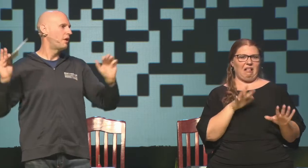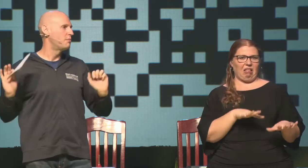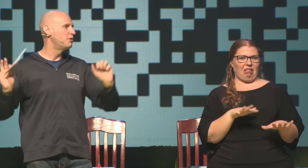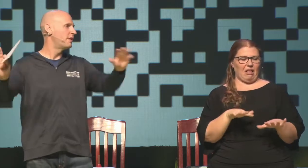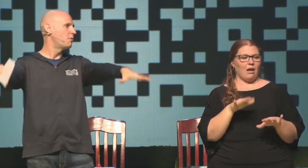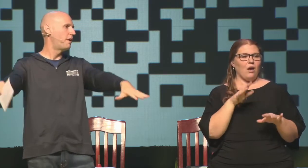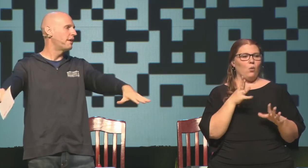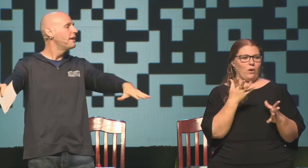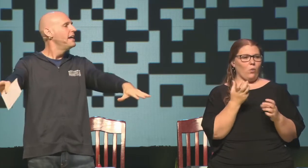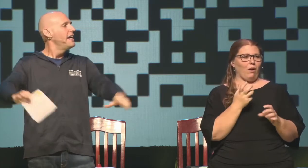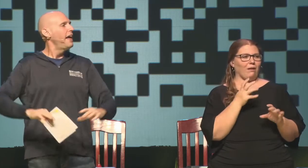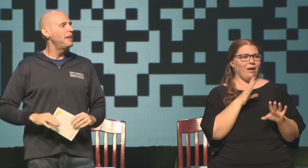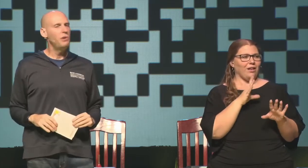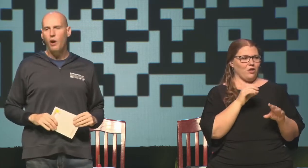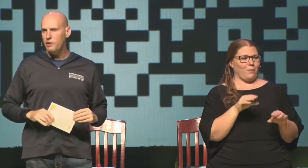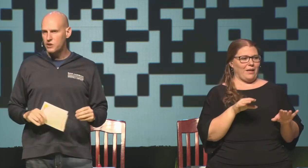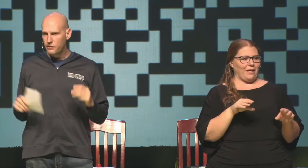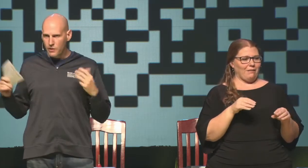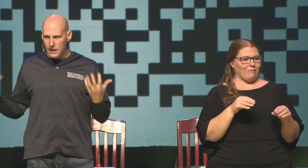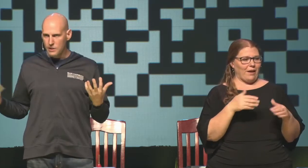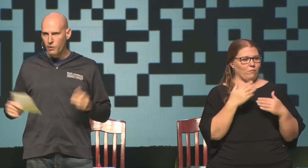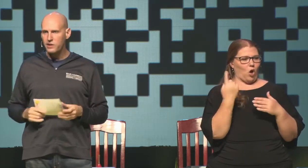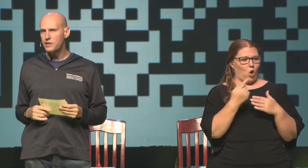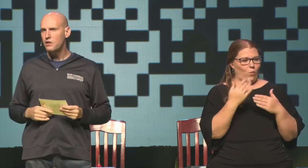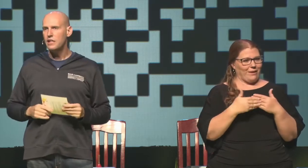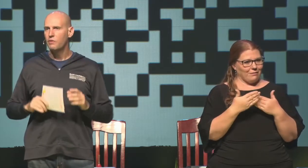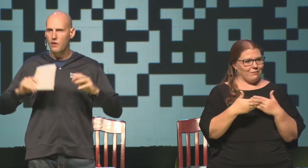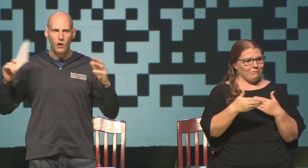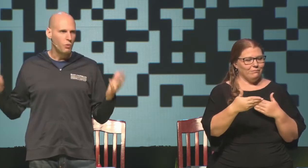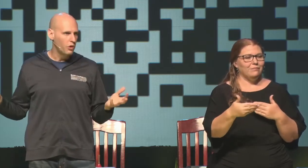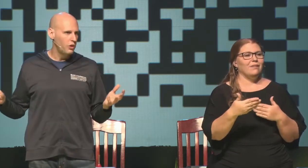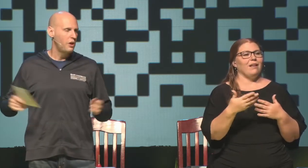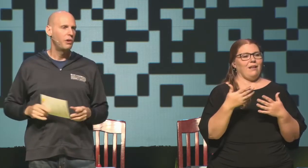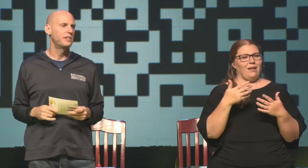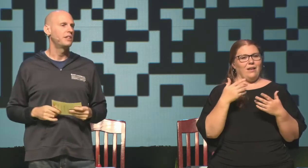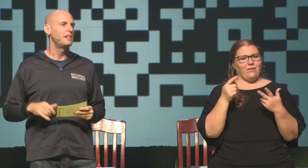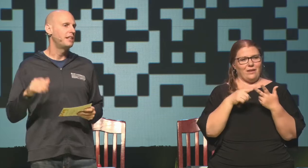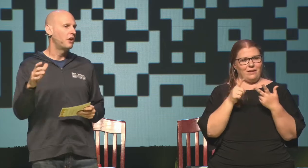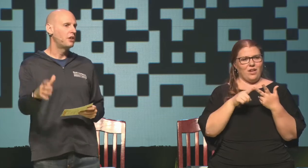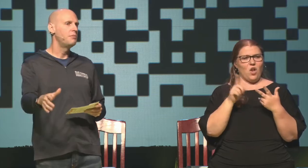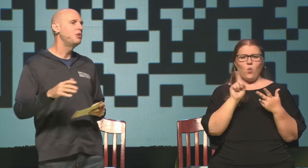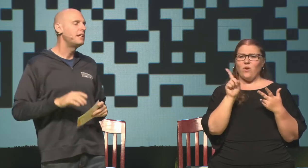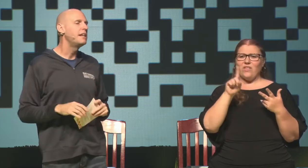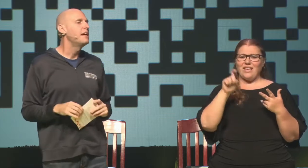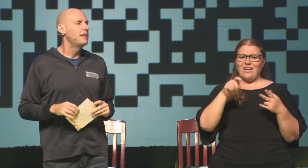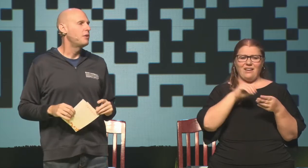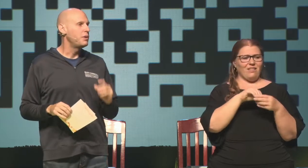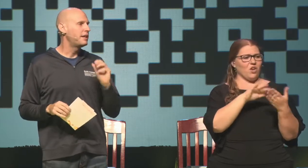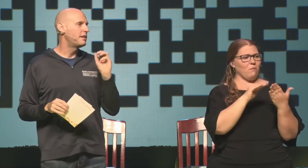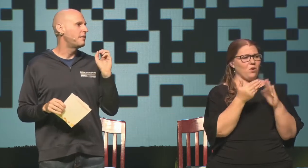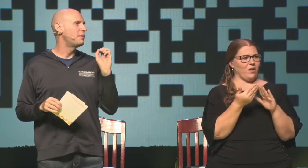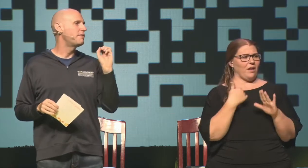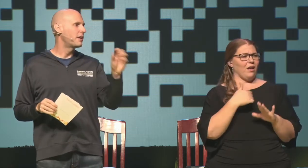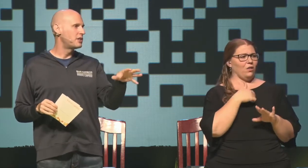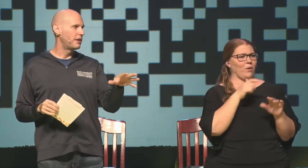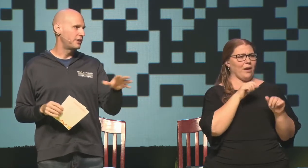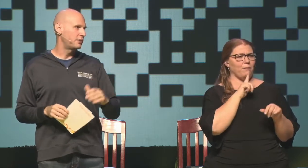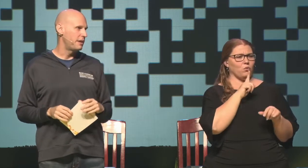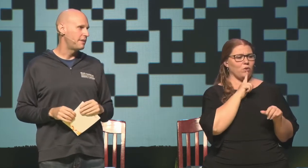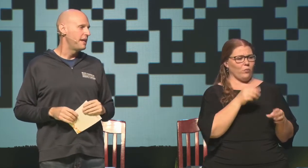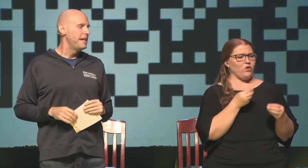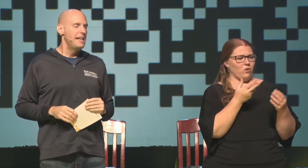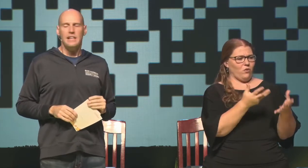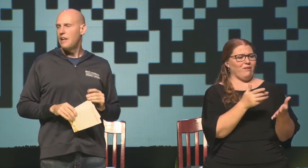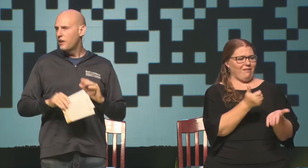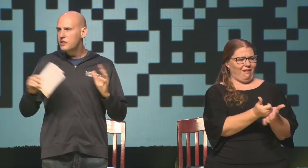living water, moving water. And then we always look for need. Where is there need around our world? Where is there need in our community that we can be very generous